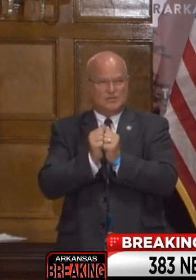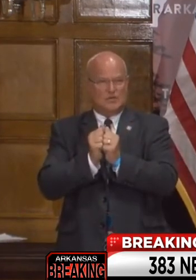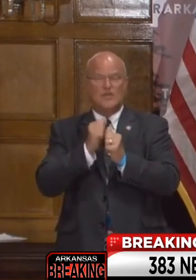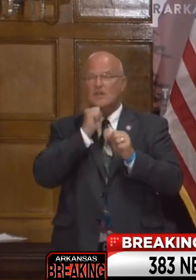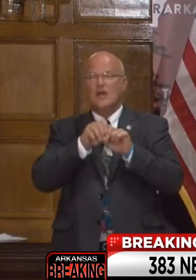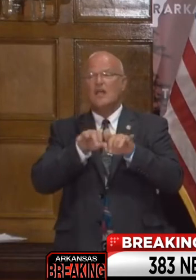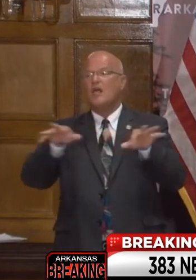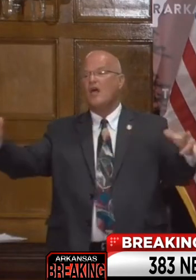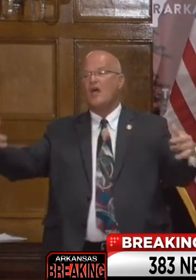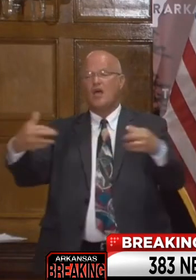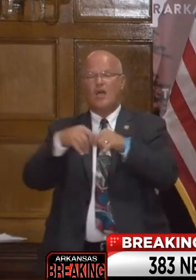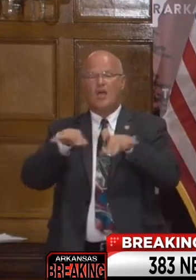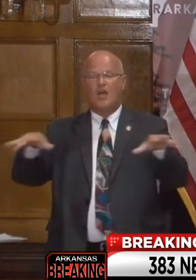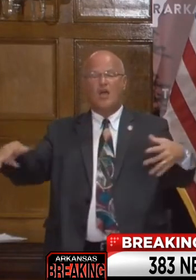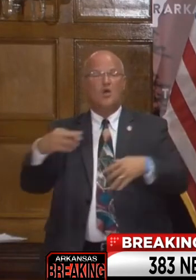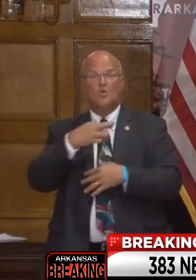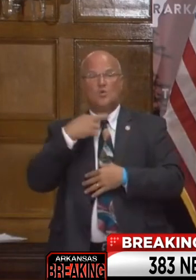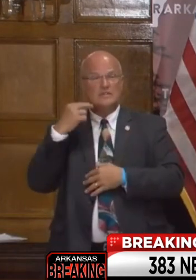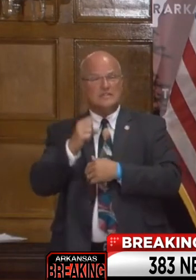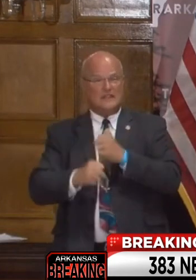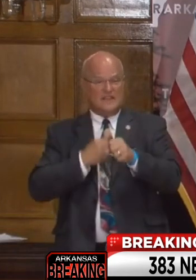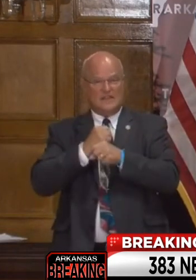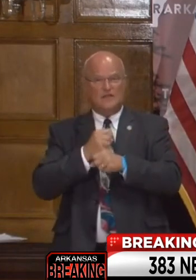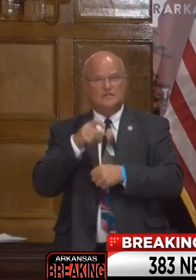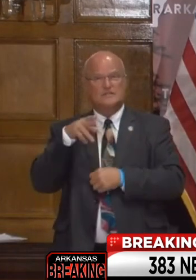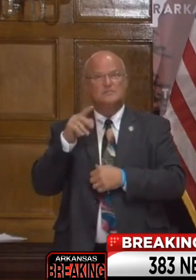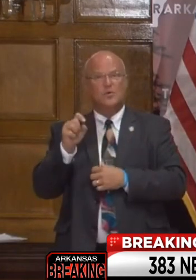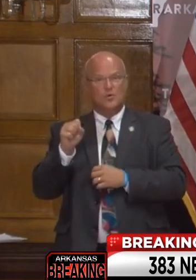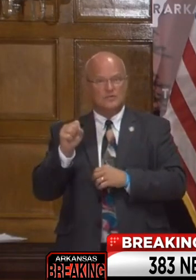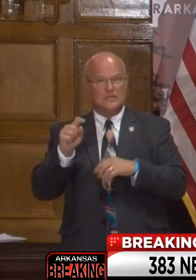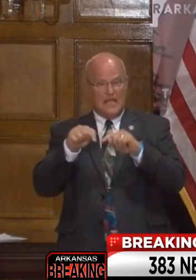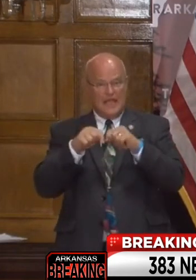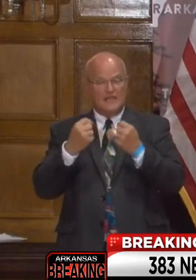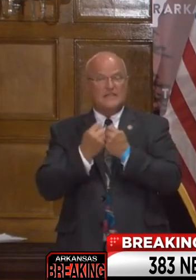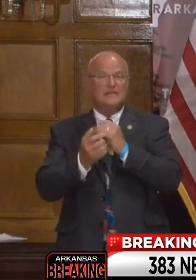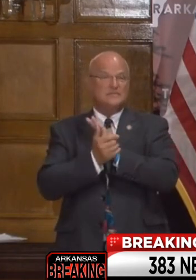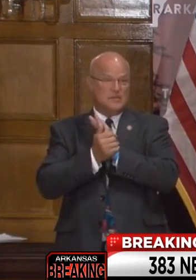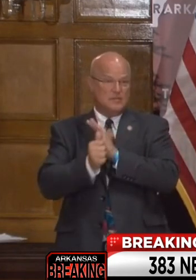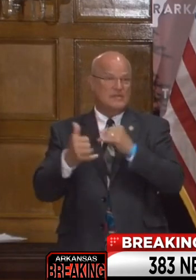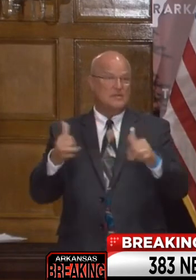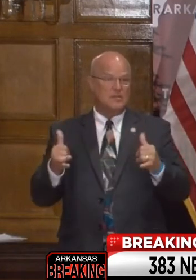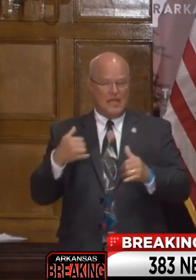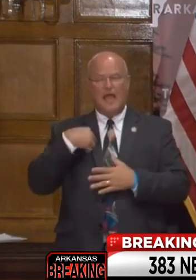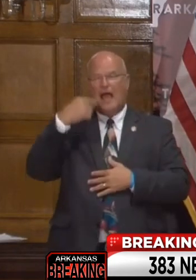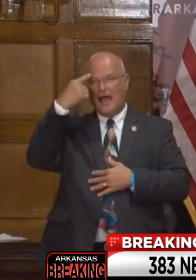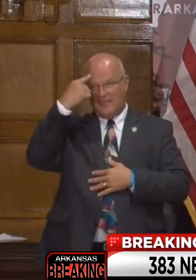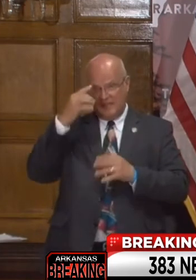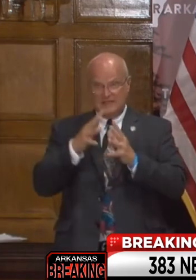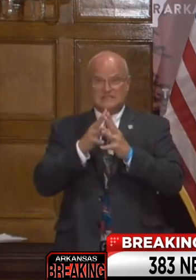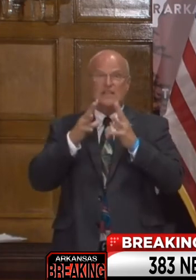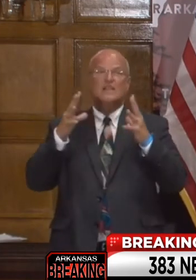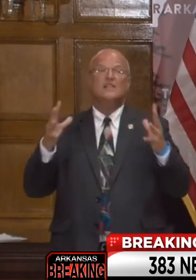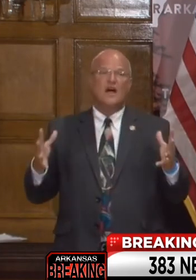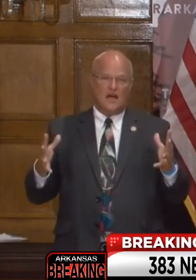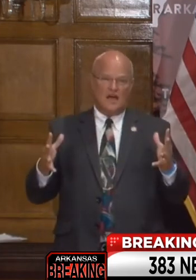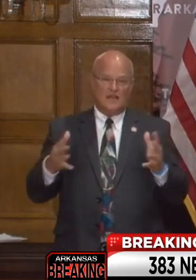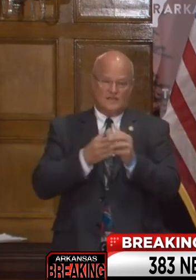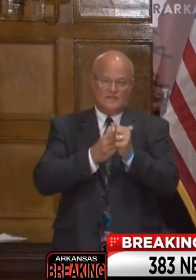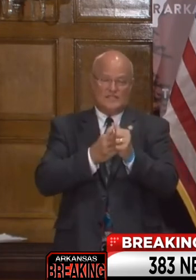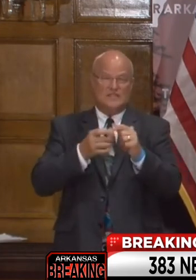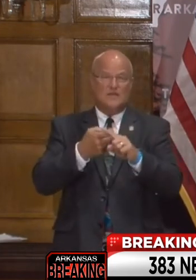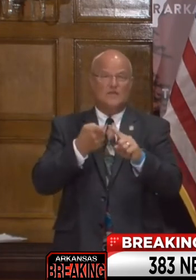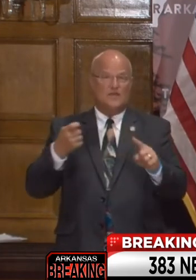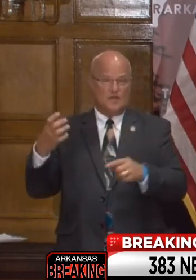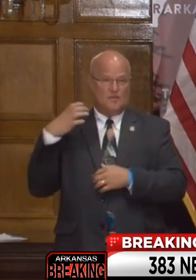so they're not going out into community, risking their year in sports and their team's ability to play. So I think there's a lot of leadership